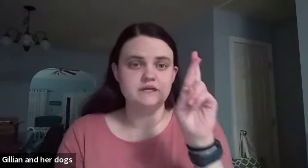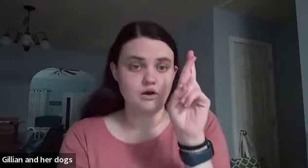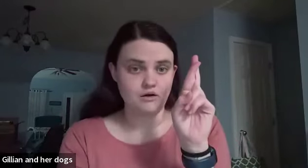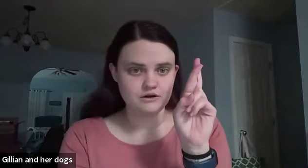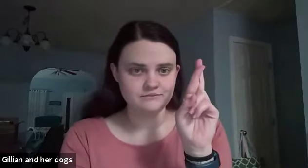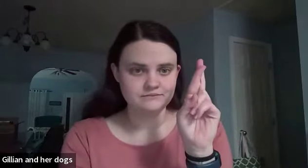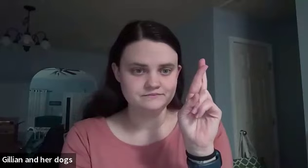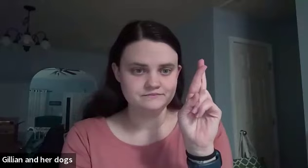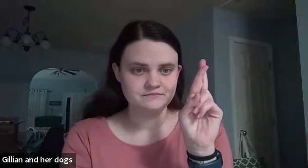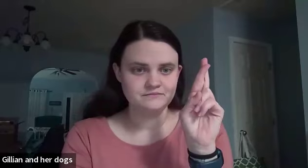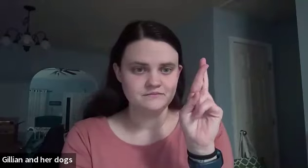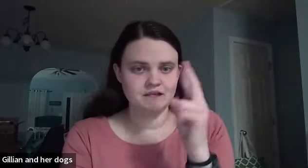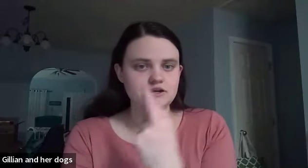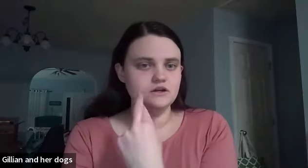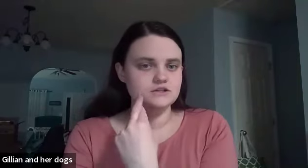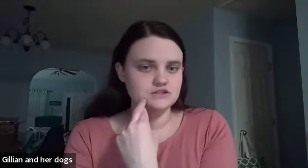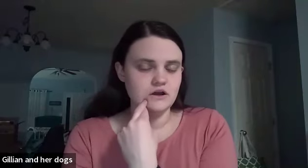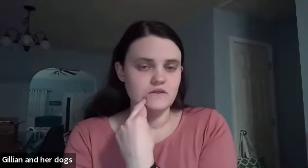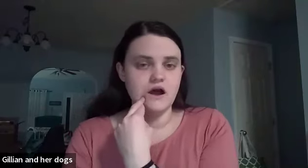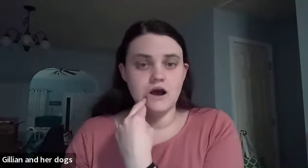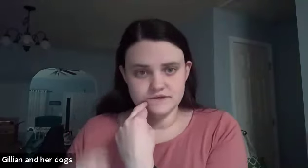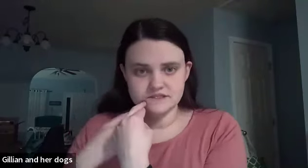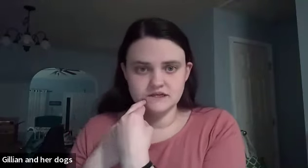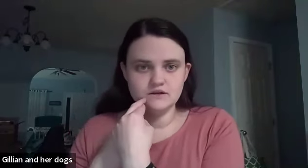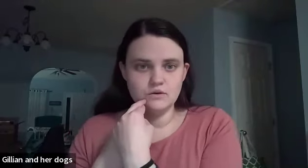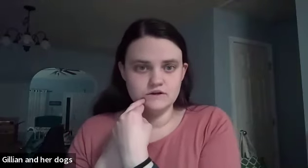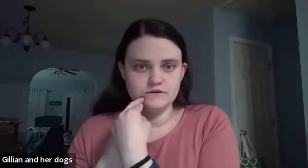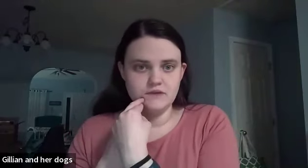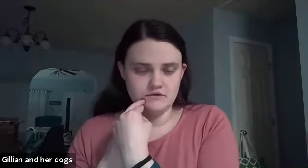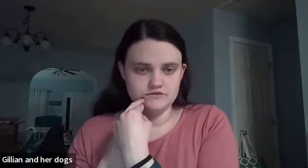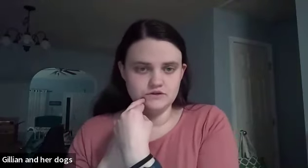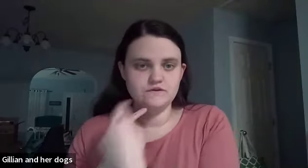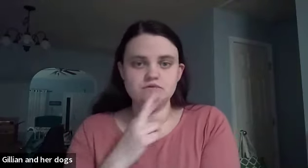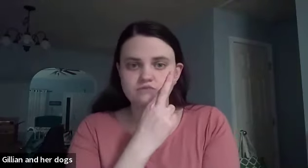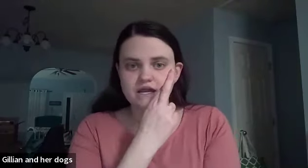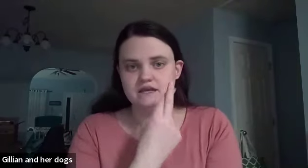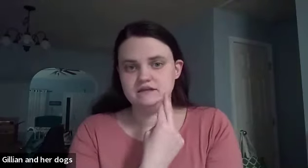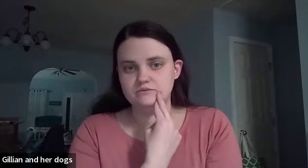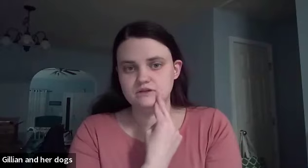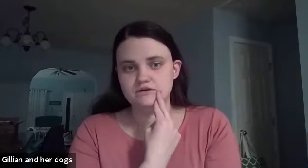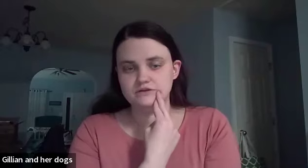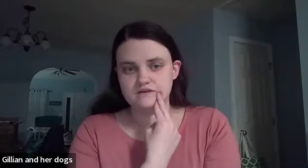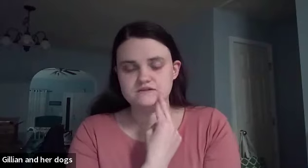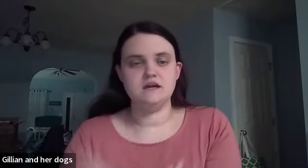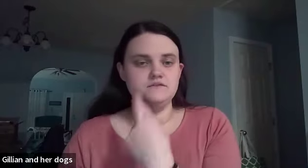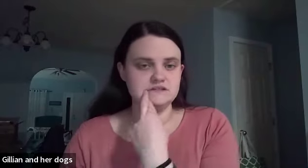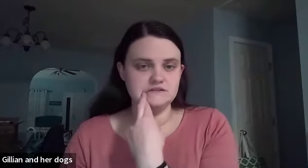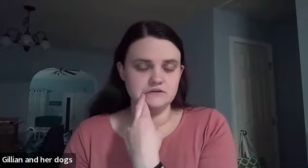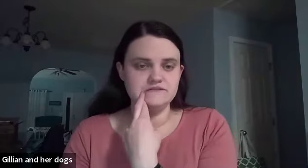be an R, and you're going to start on the opposite corner of your mouth. So if you're right-handed, it'd be on your left side. If it's your left